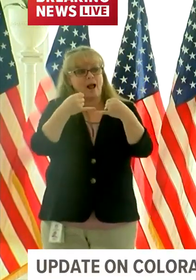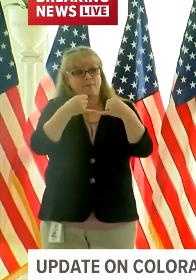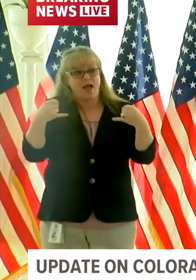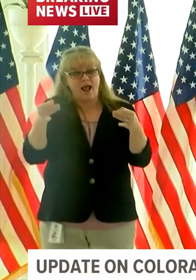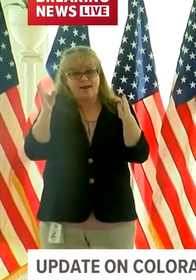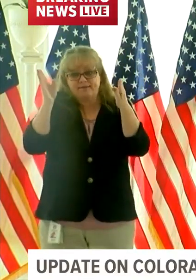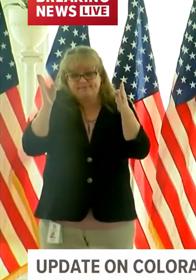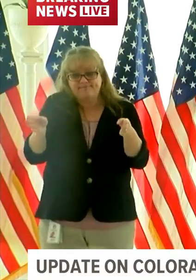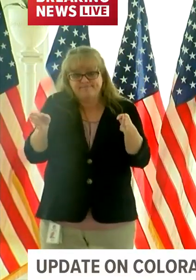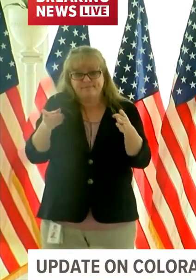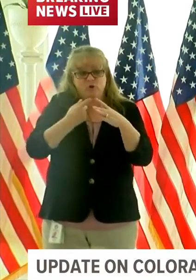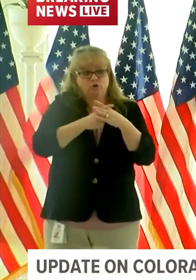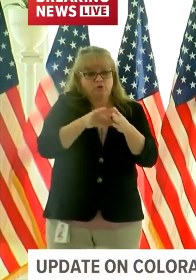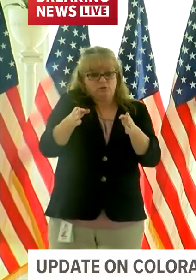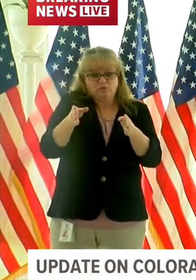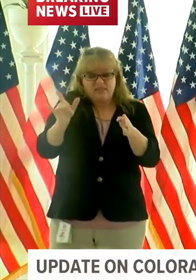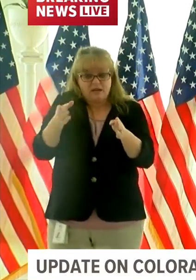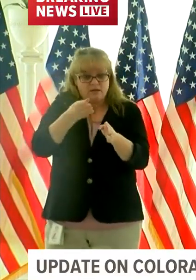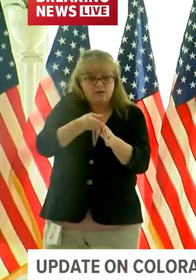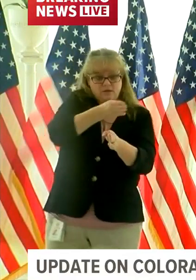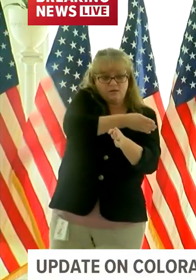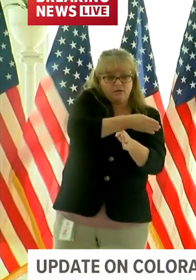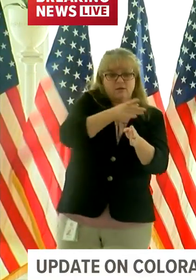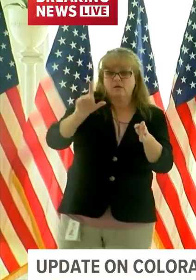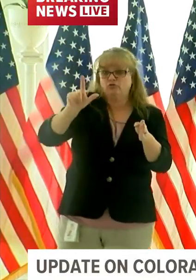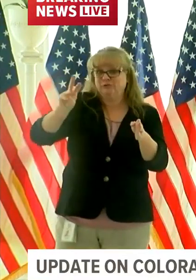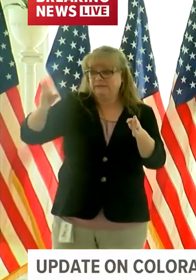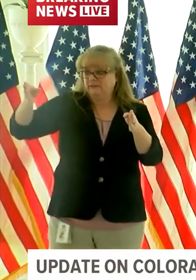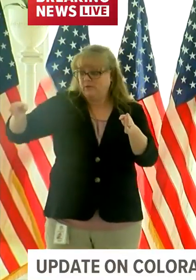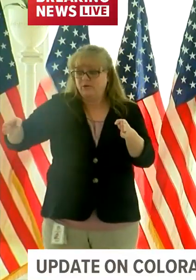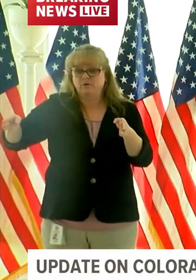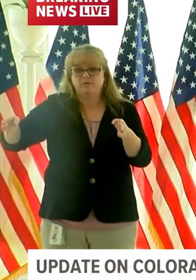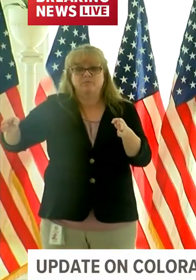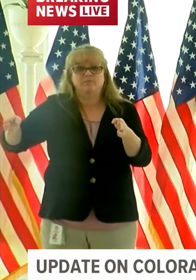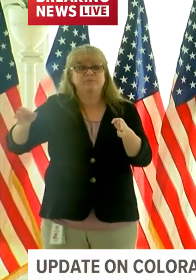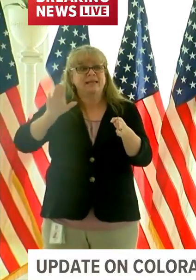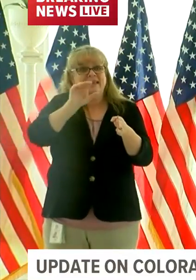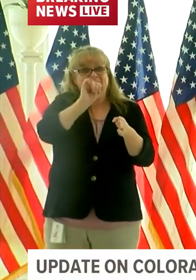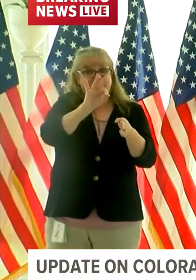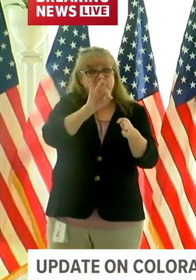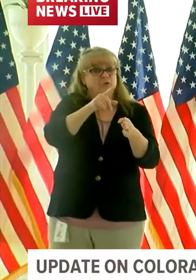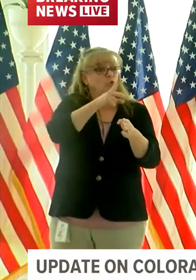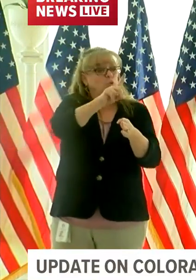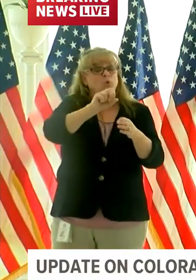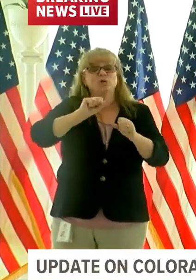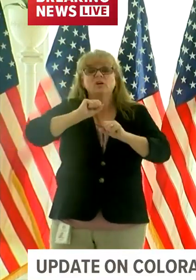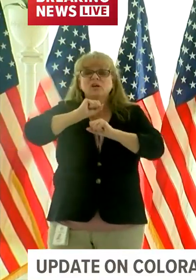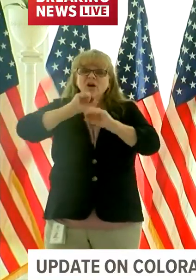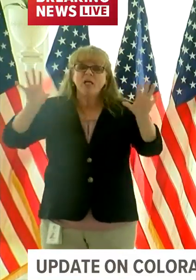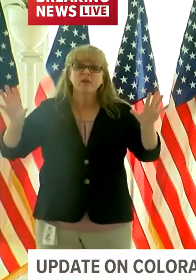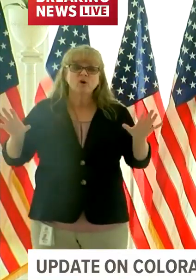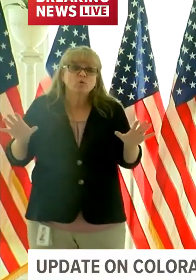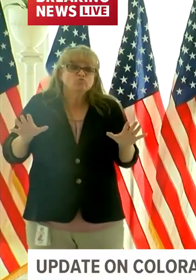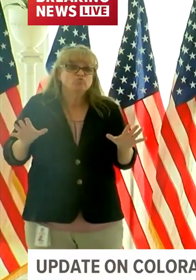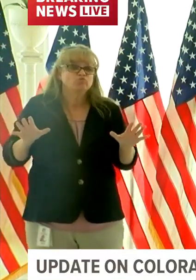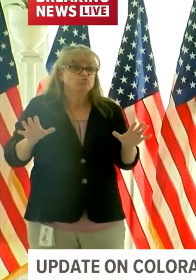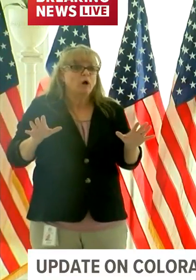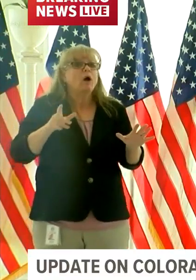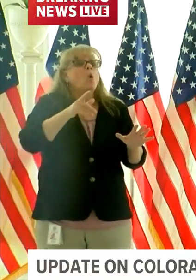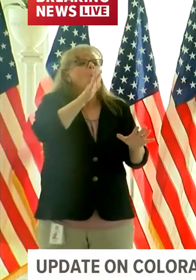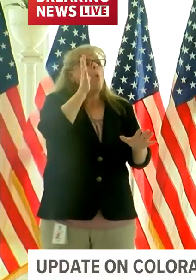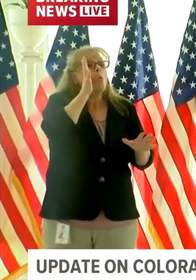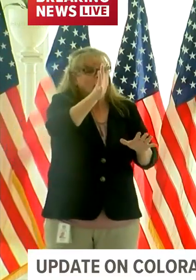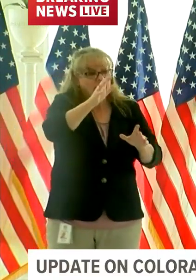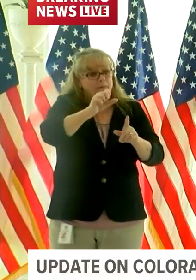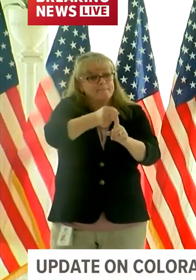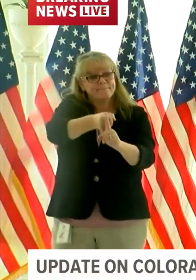take shows no impact on the spread of the virus in 1 day, in 3 days, even in 4 or 5 days.